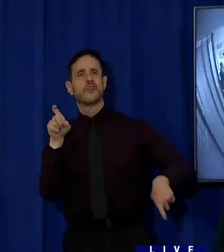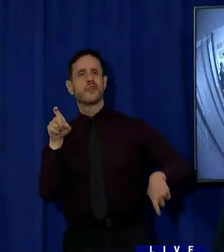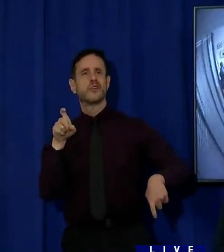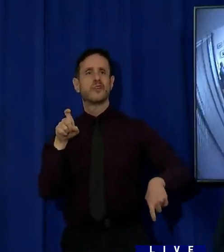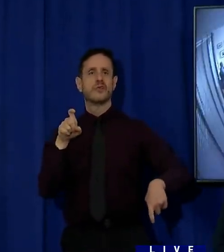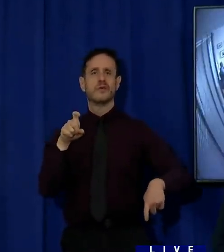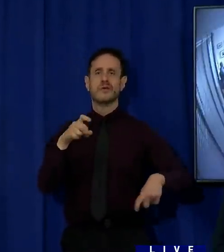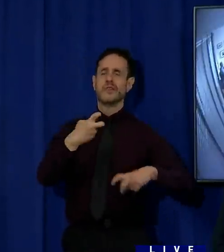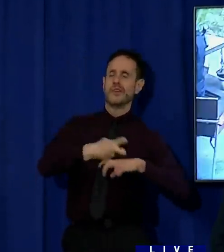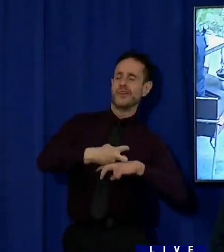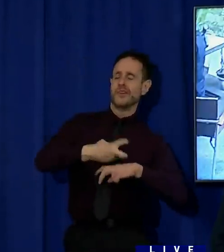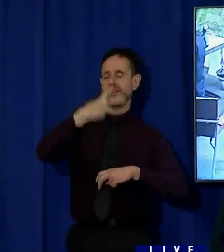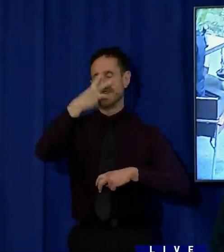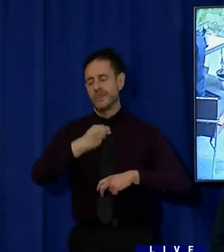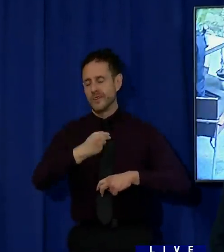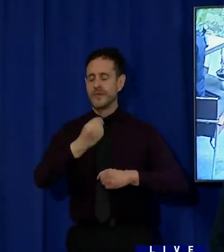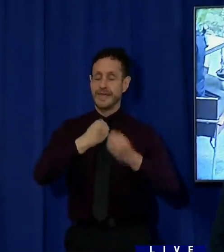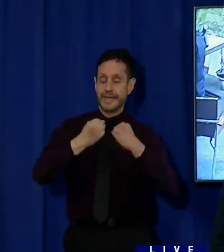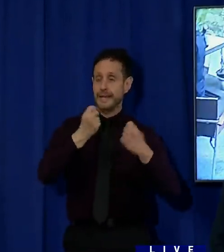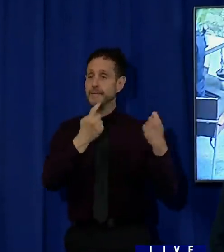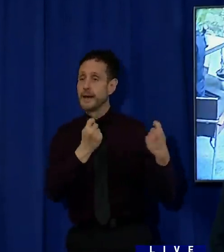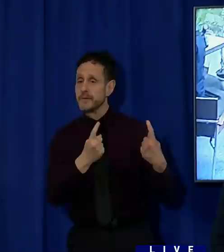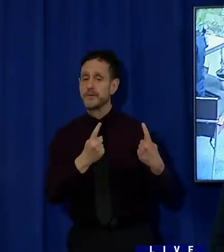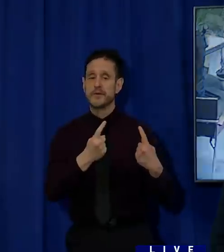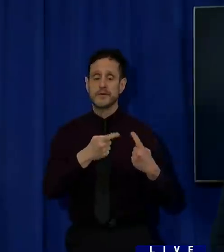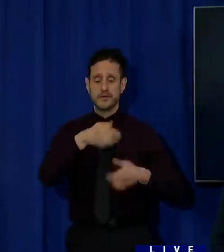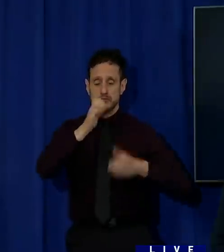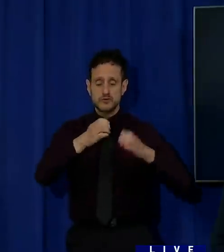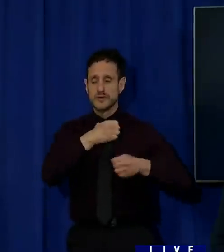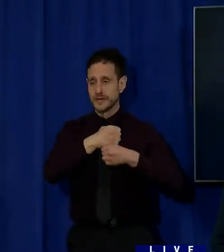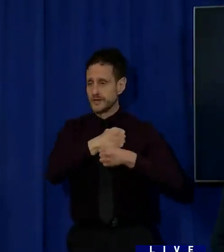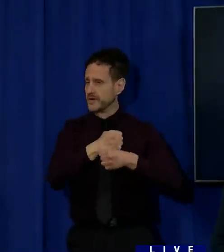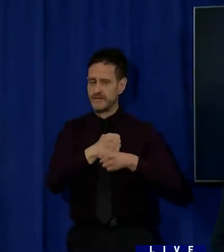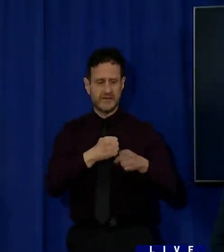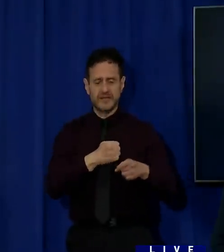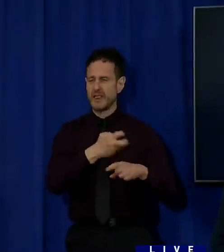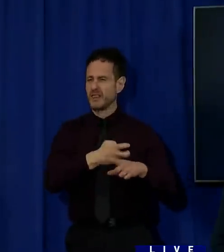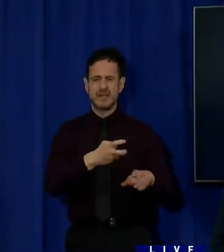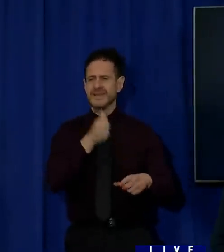coffee, and laying around doesn't do the community any good.